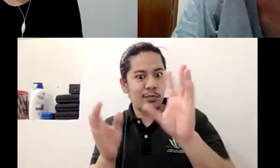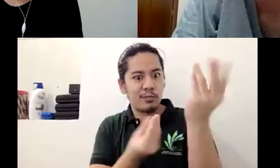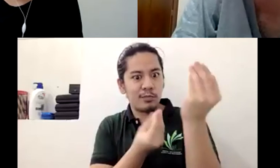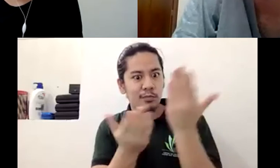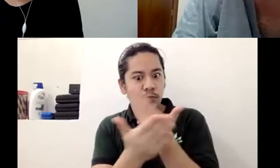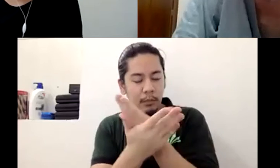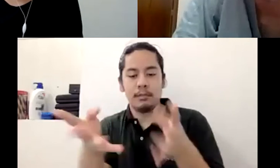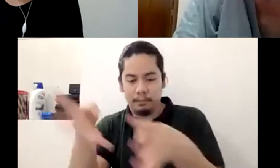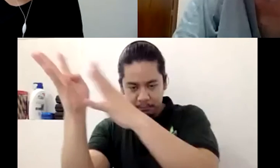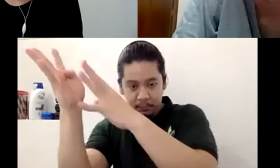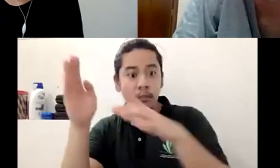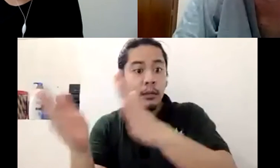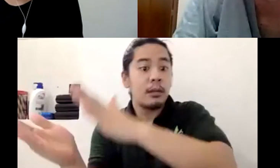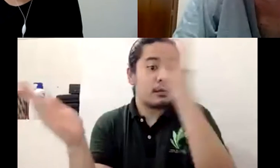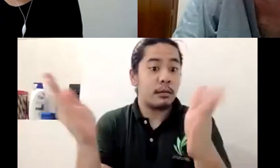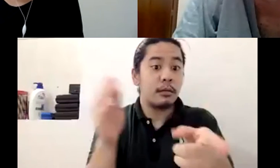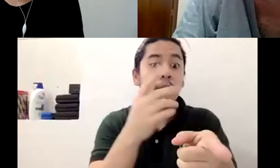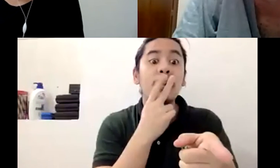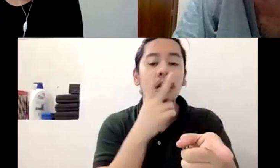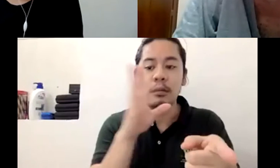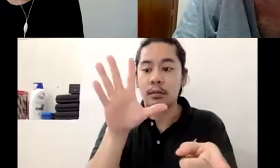Sorry, I'm talking to